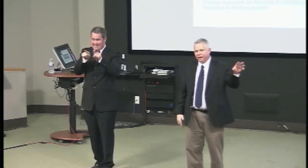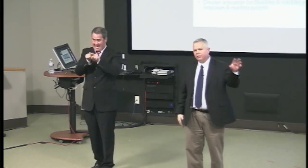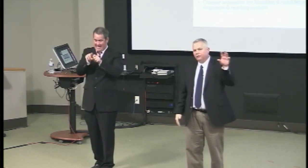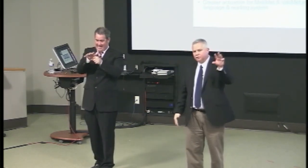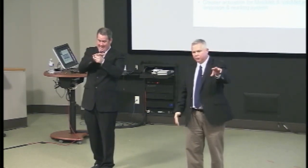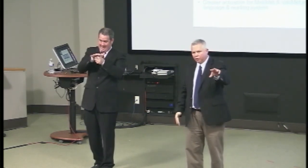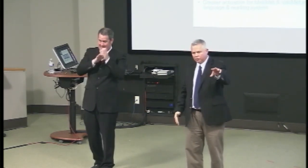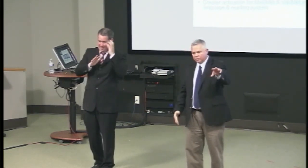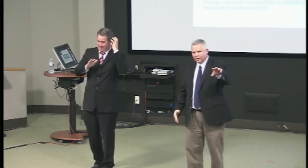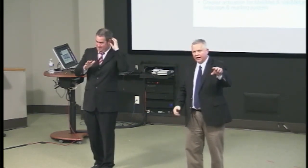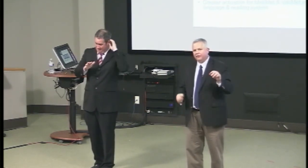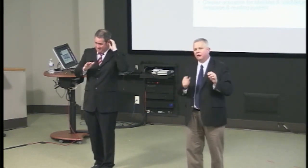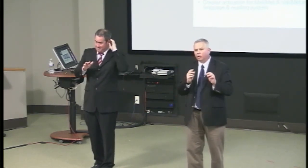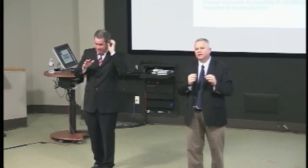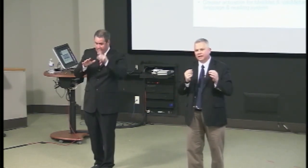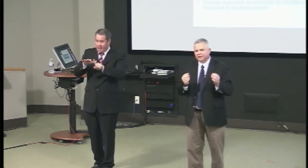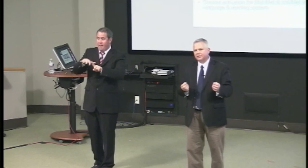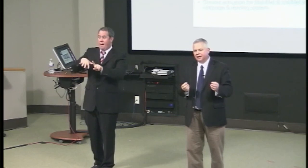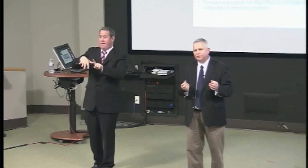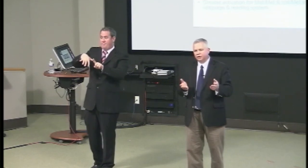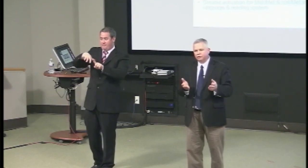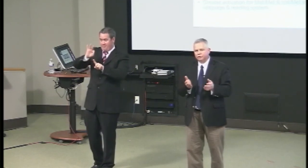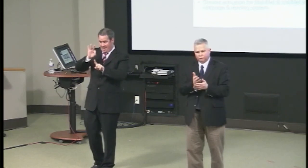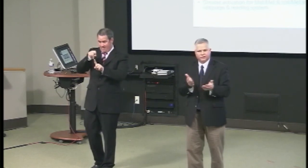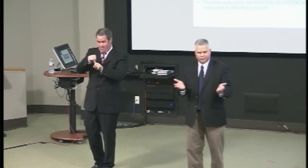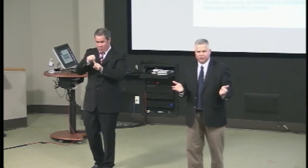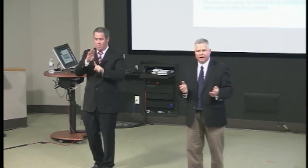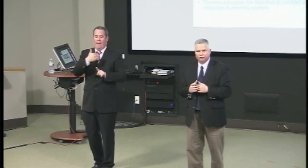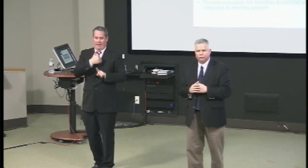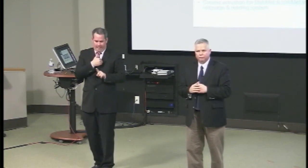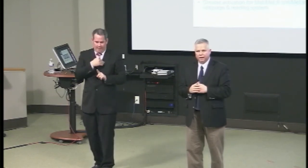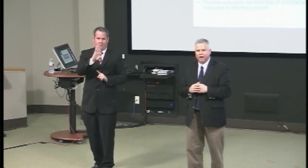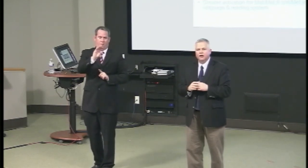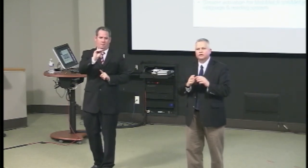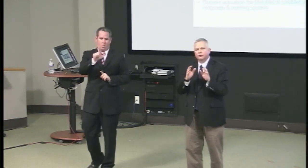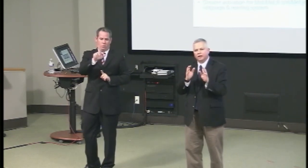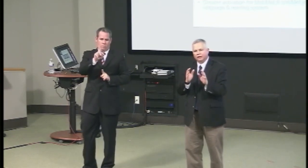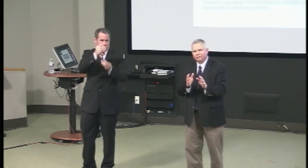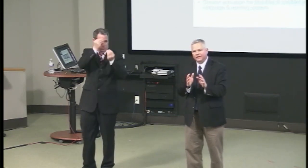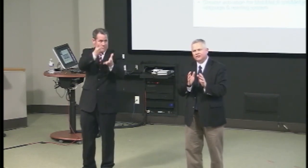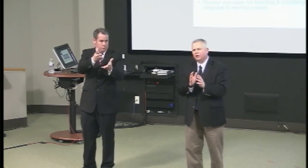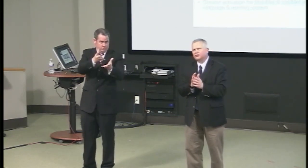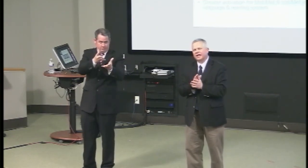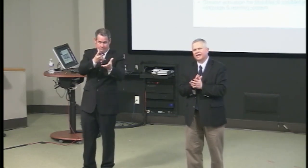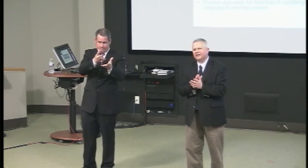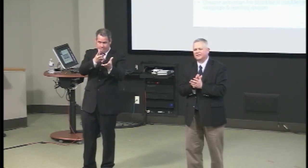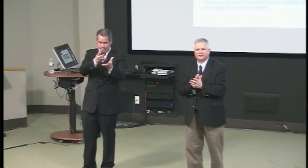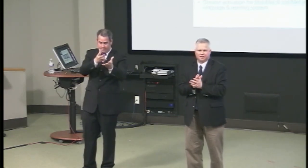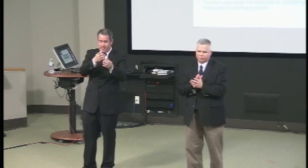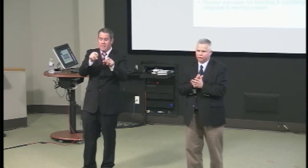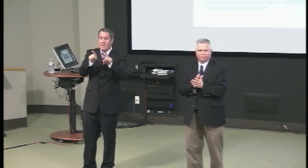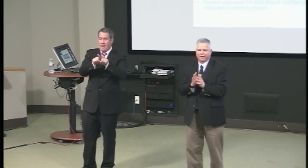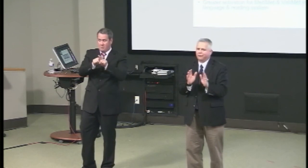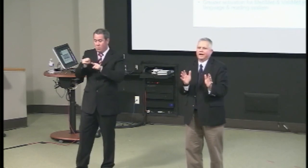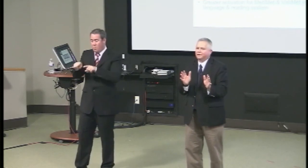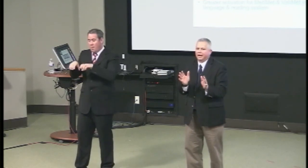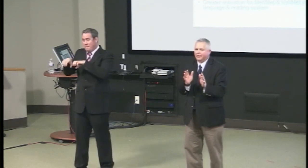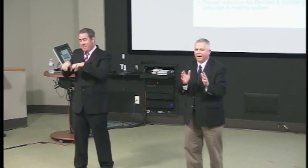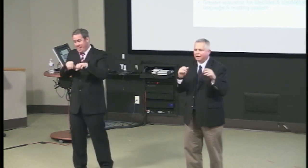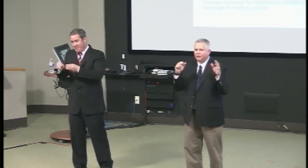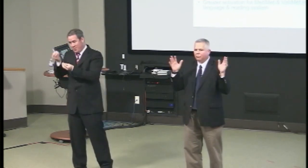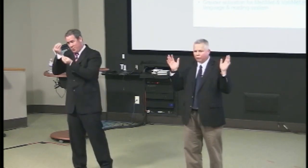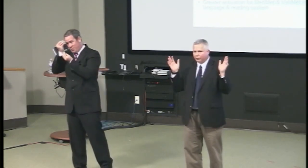better, there goes bold, and the only designator we used was this genetic grouping. So this is almost like an existence proof